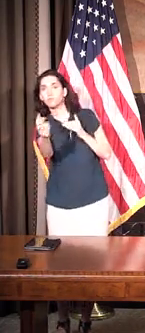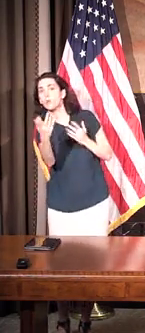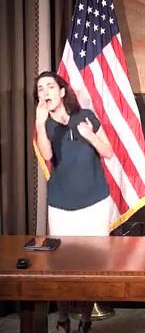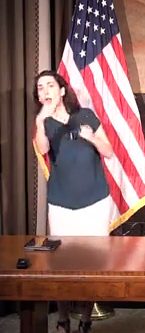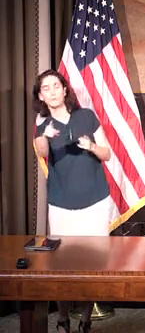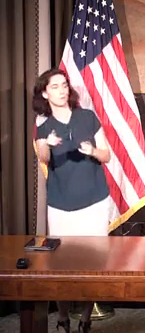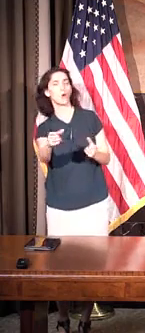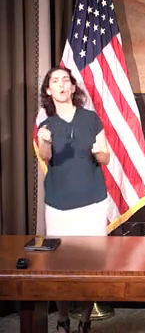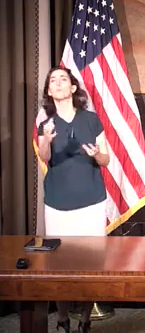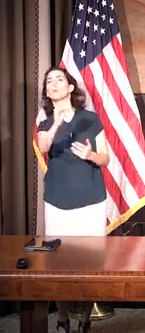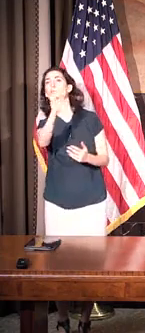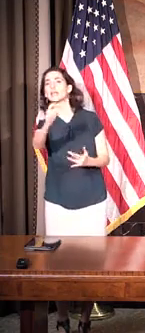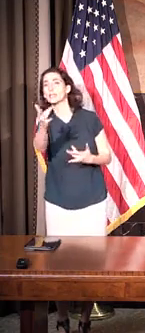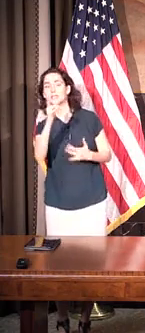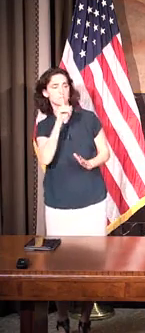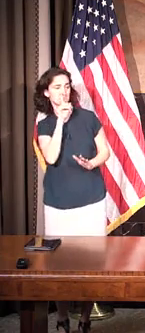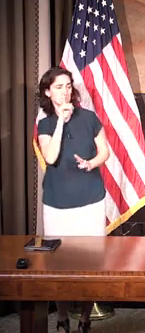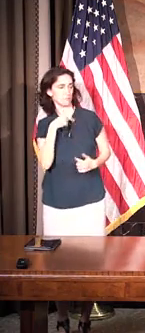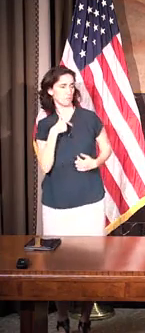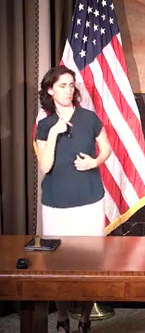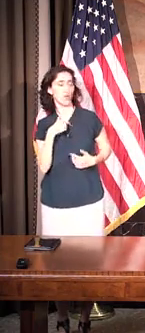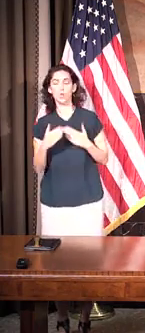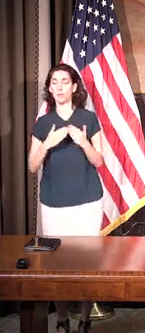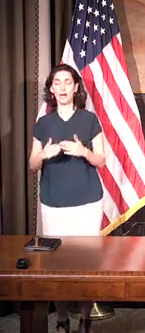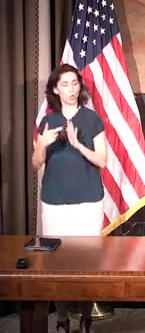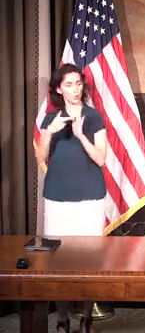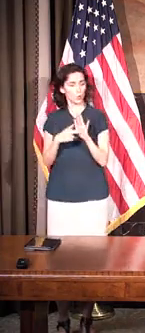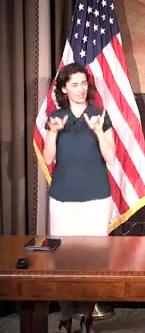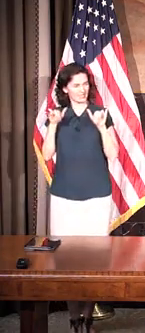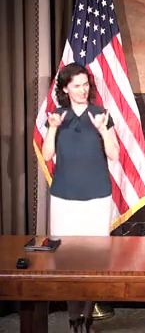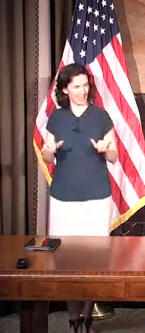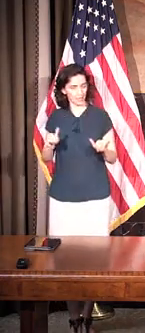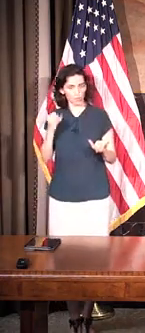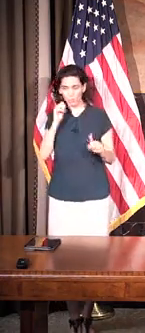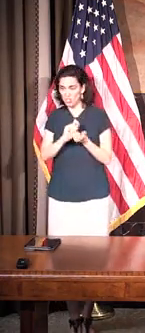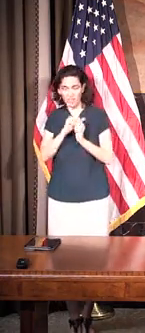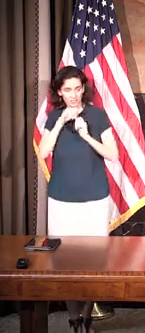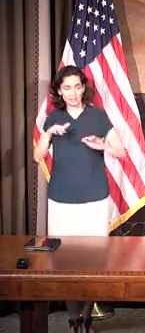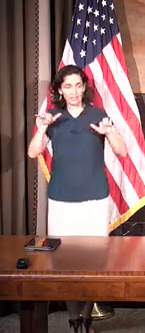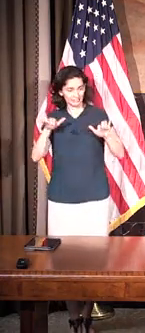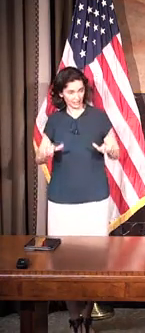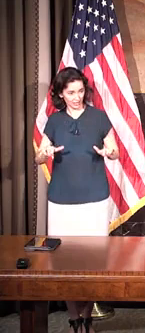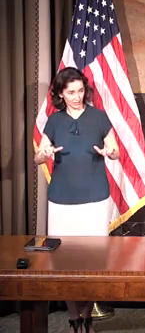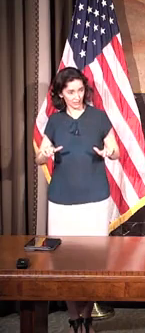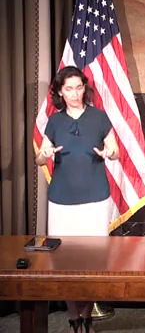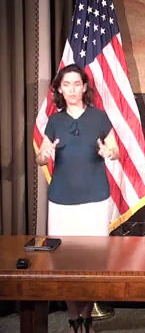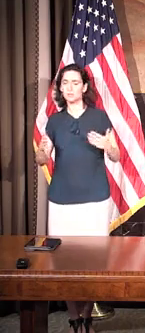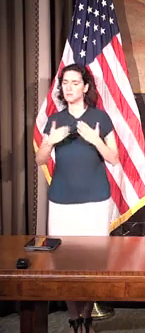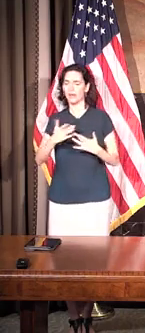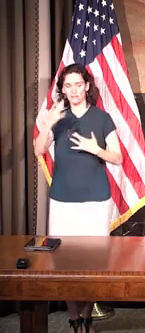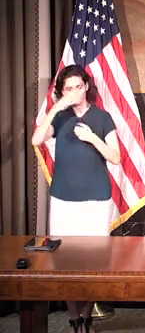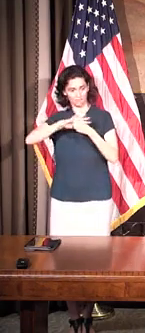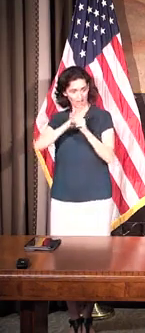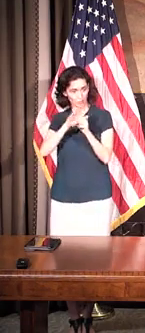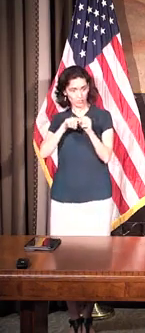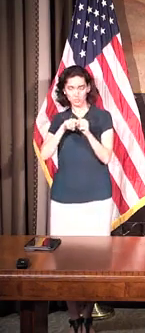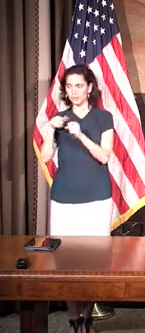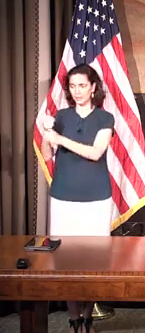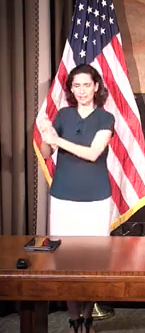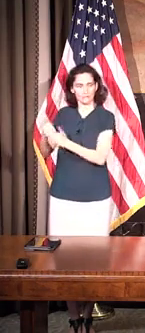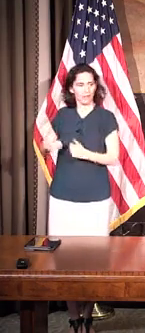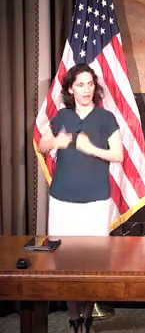rate. Even if we don't change our restrictions and our mitigation measures, this virus is alive and well out